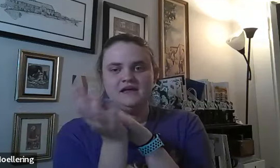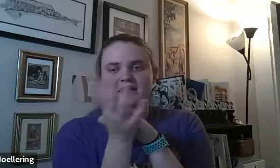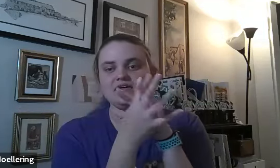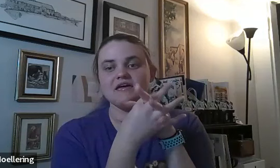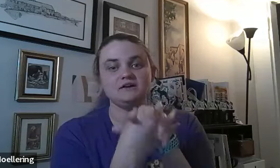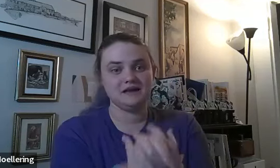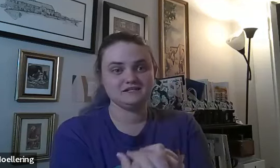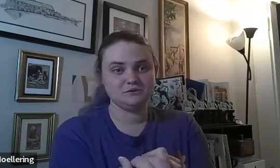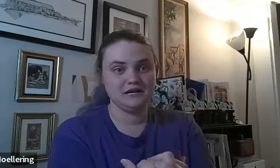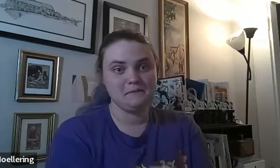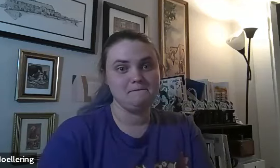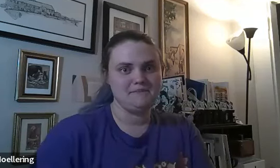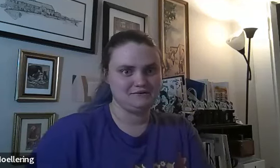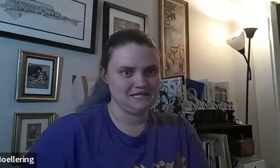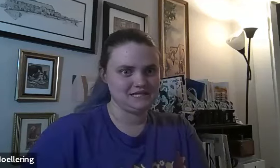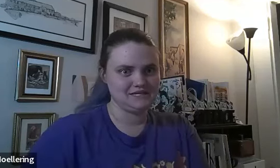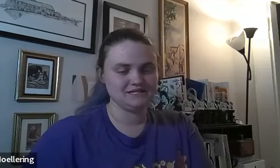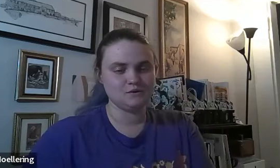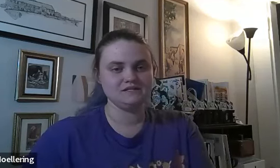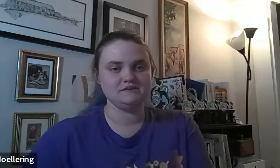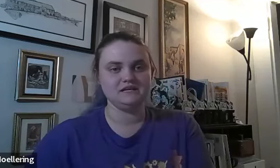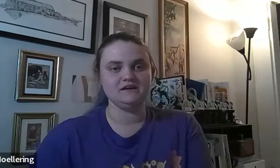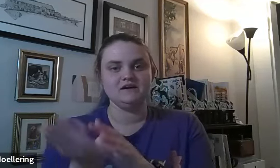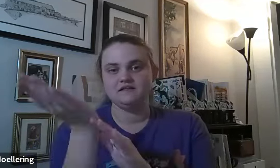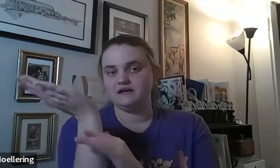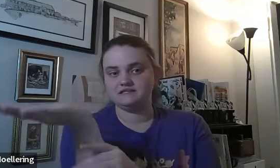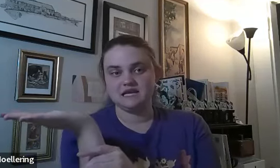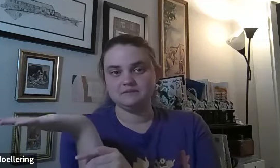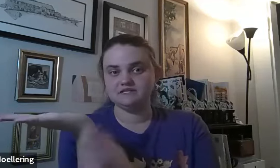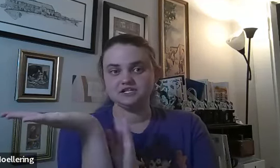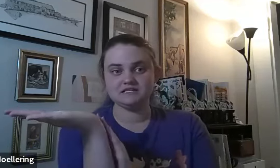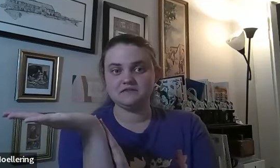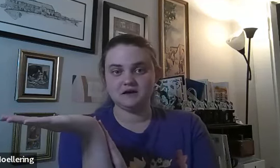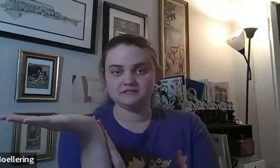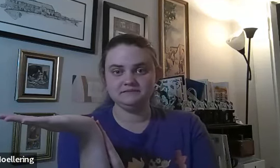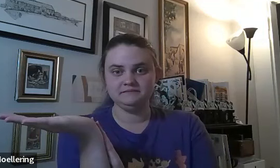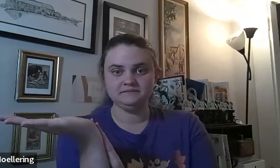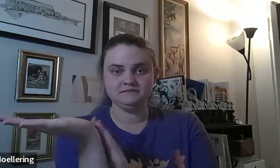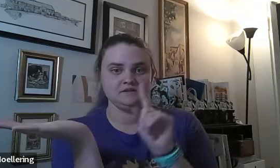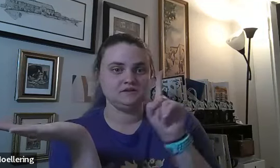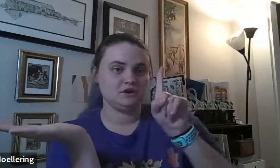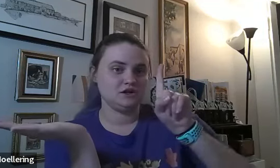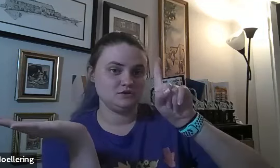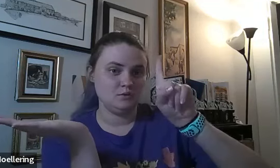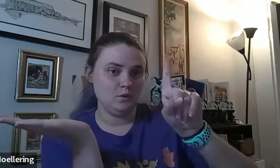And then our last one, 1,000,000, is going to be that same position as 1,000. You're going to do